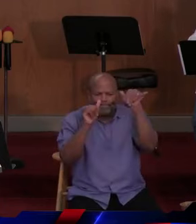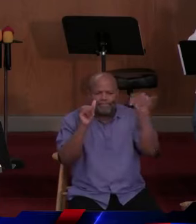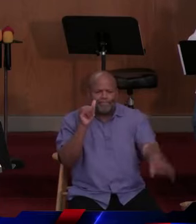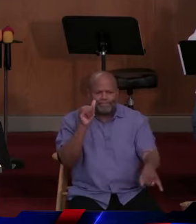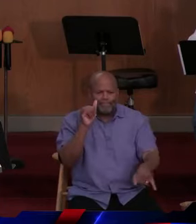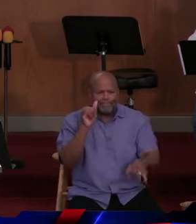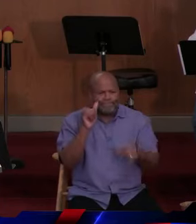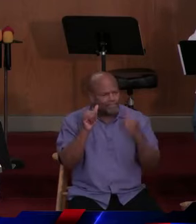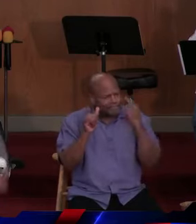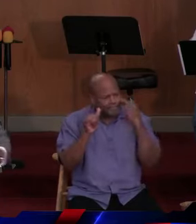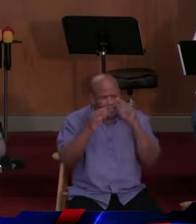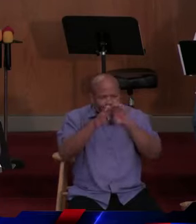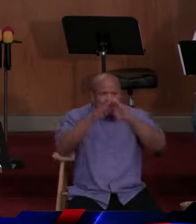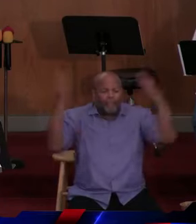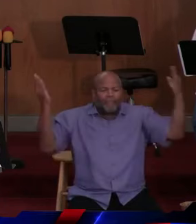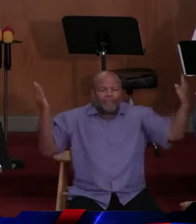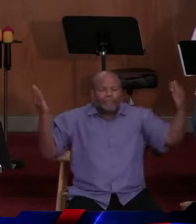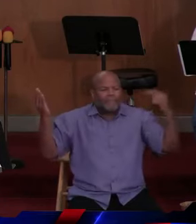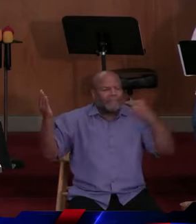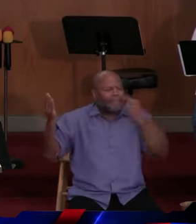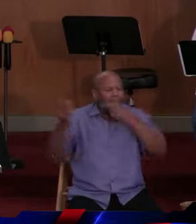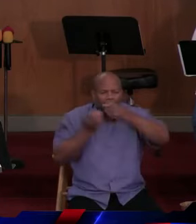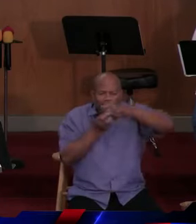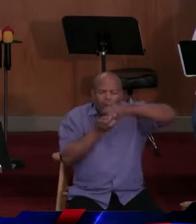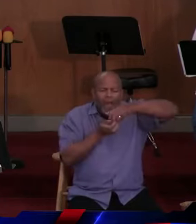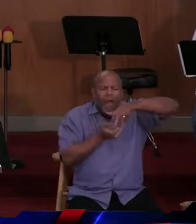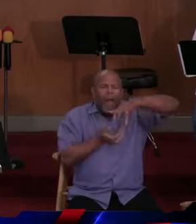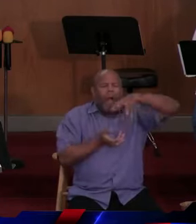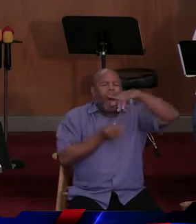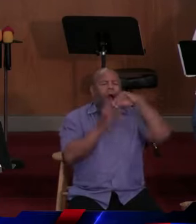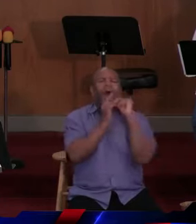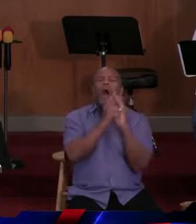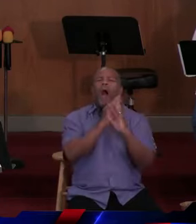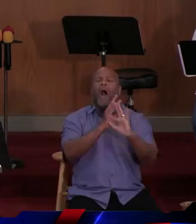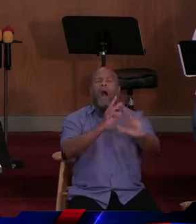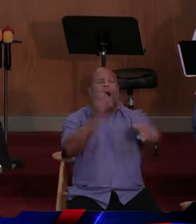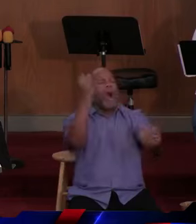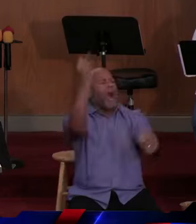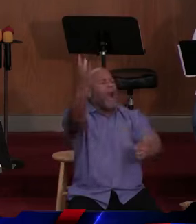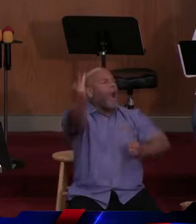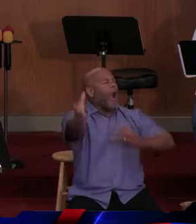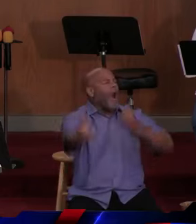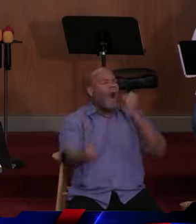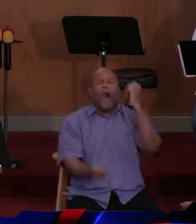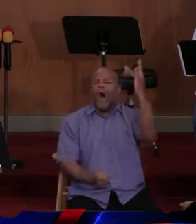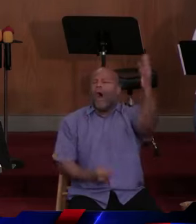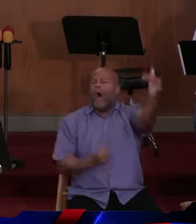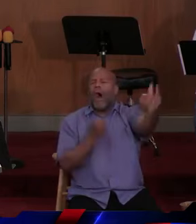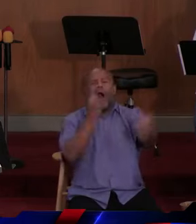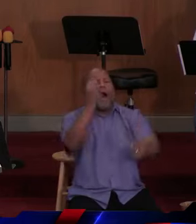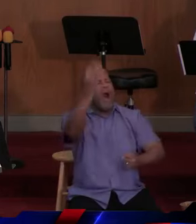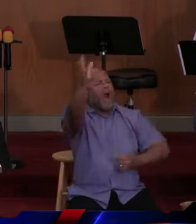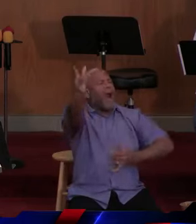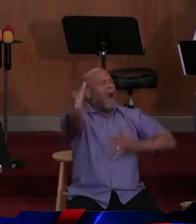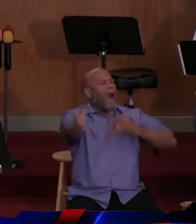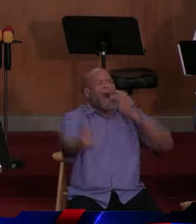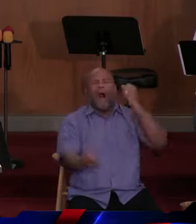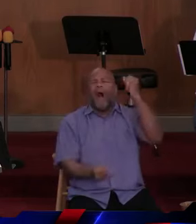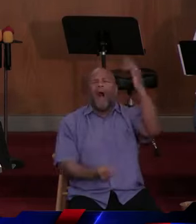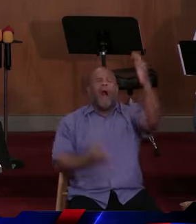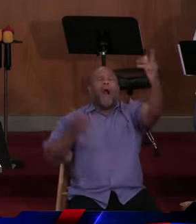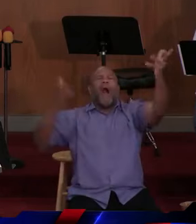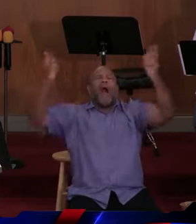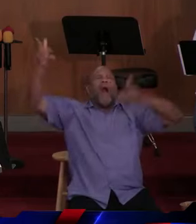mouths. And if you open up, he'll light you up. And when he lights you up, invite him to stay. They invited him to